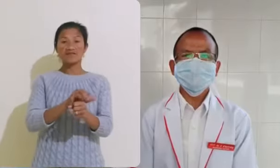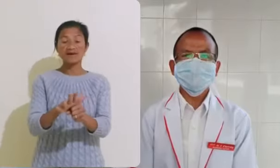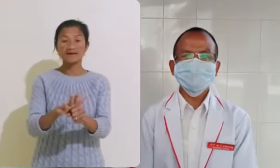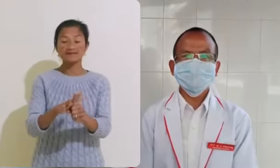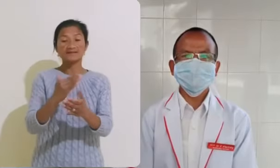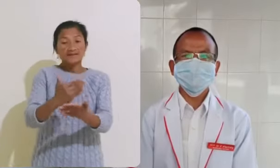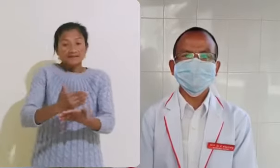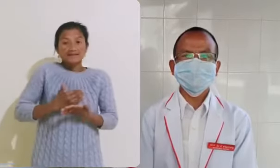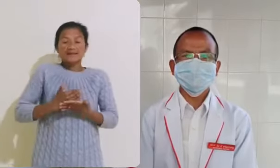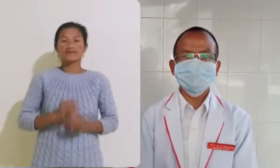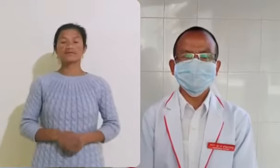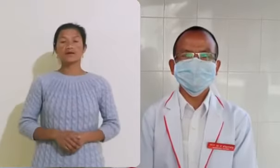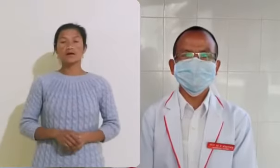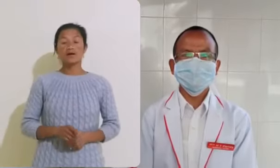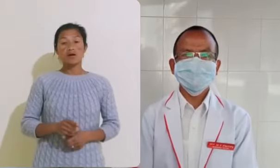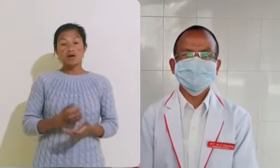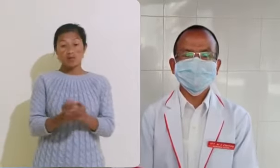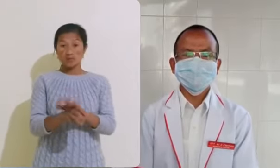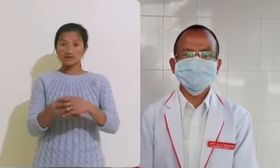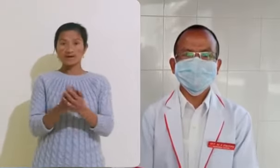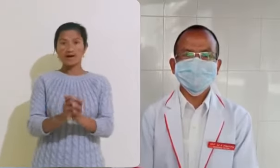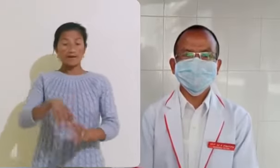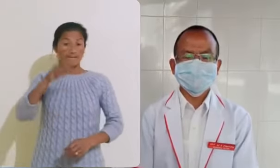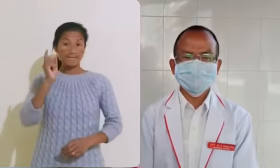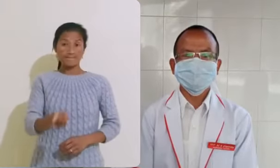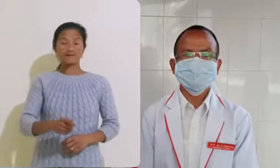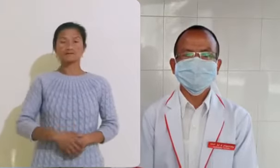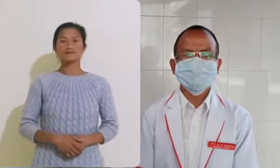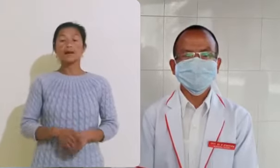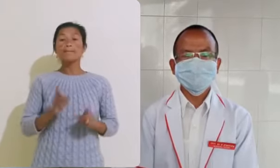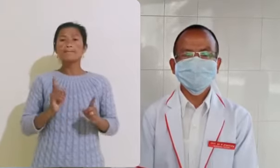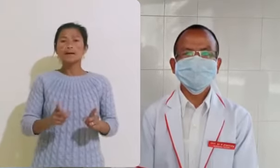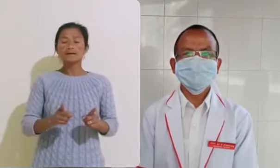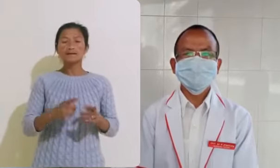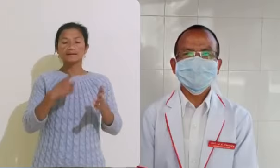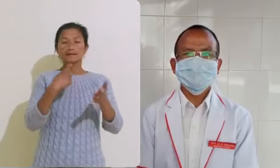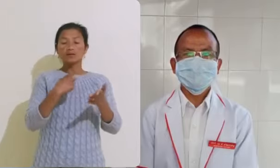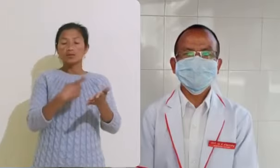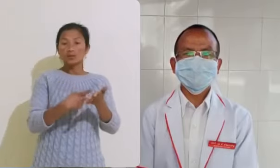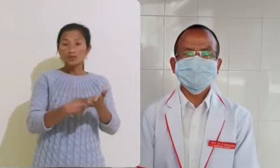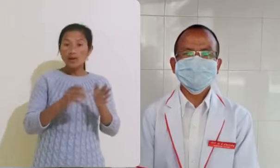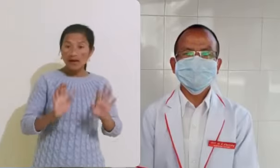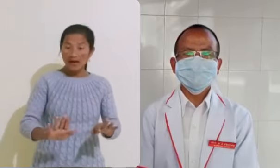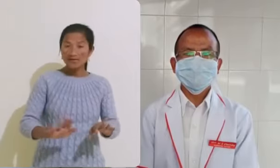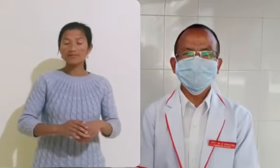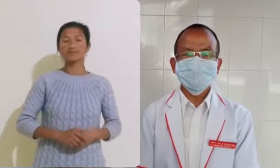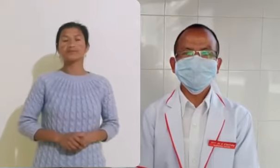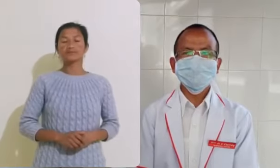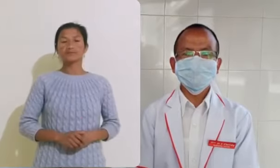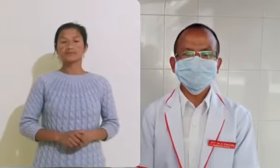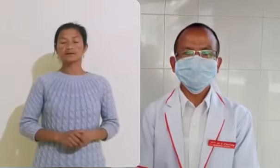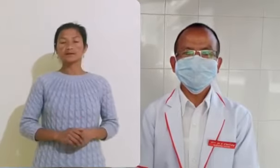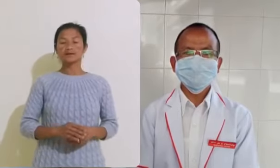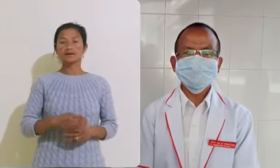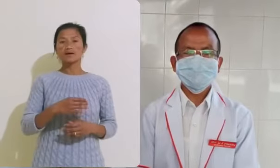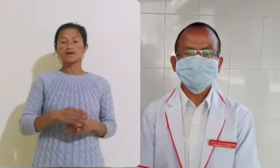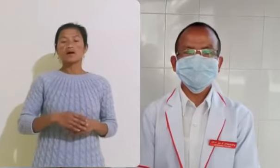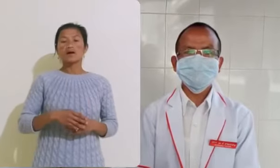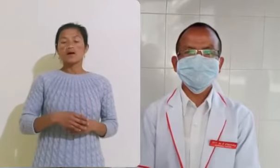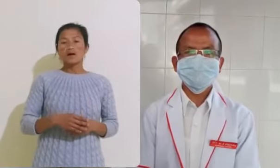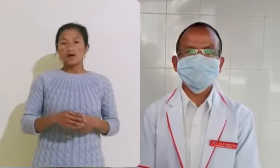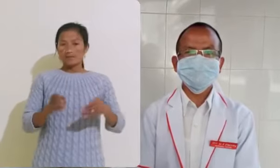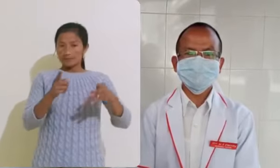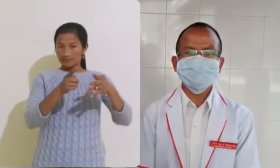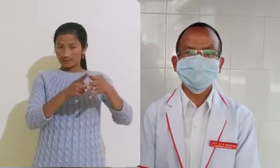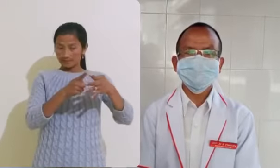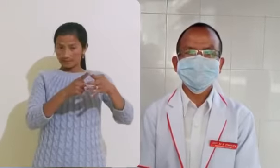you should make sure to wash your hands at the following times. Number 1, after blowing your nose,